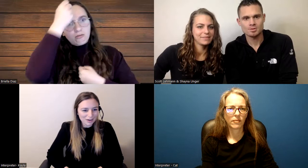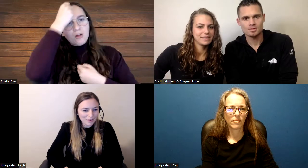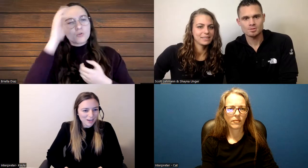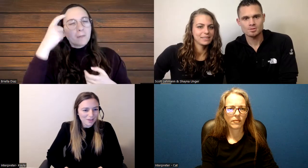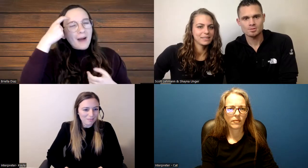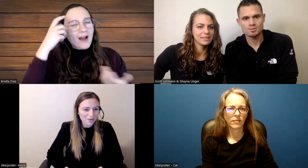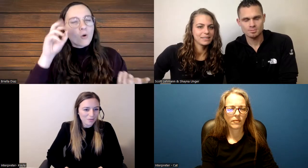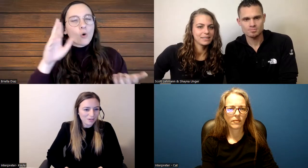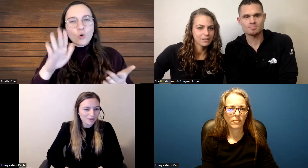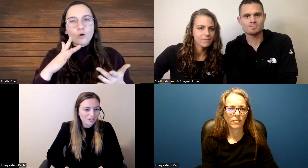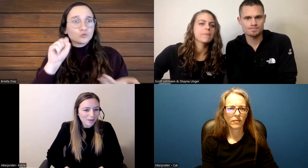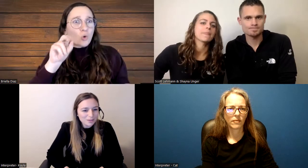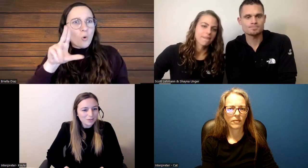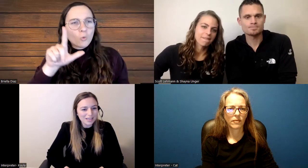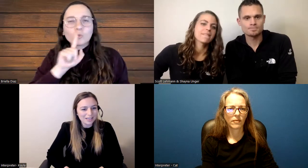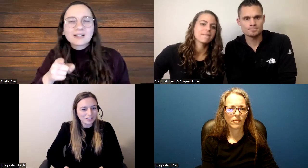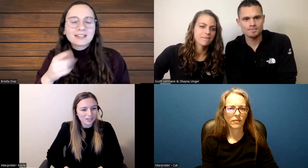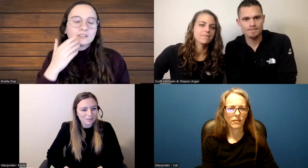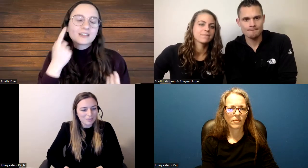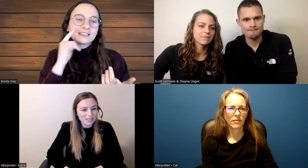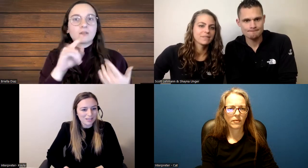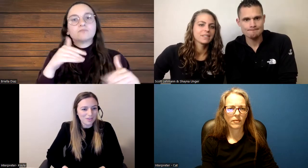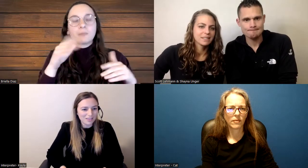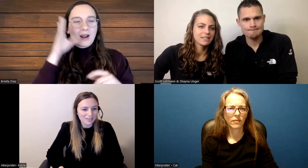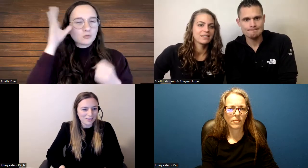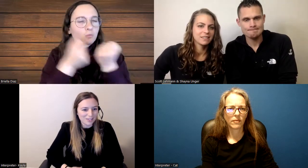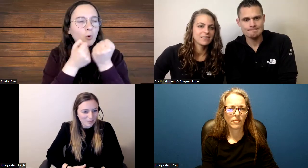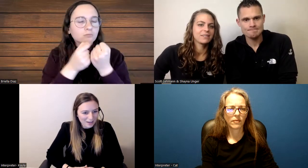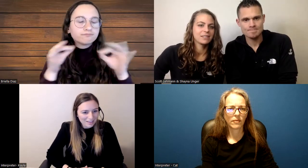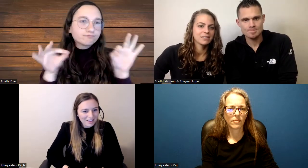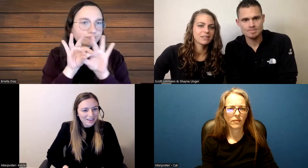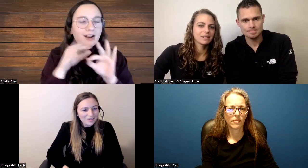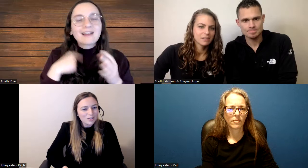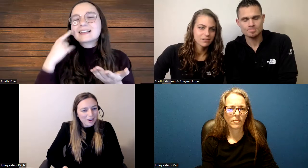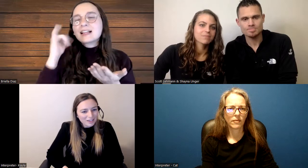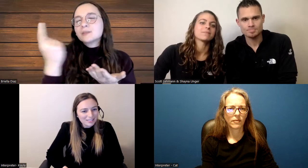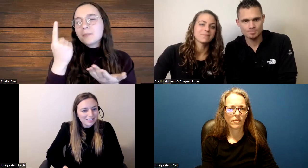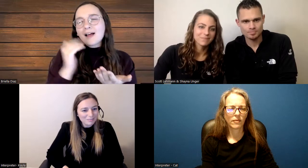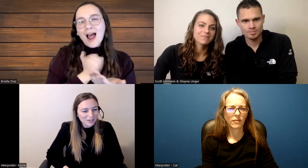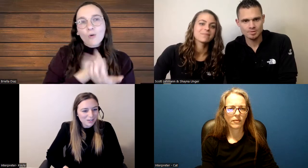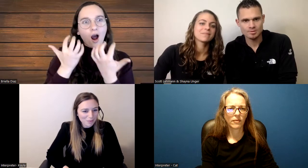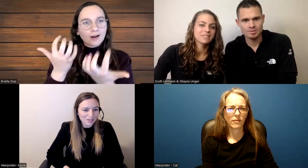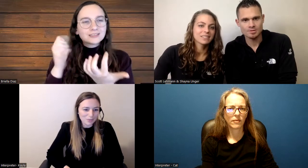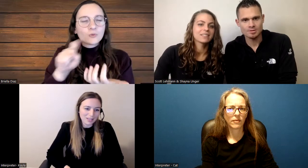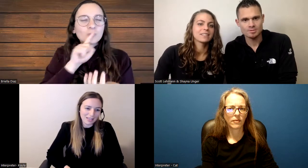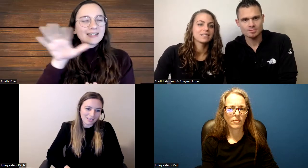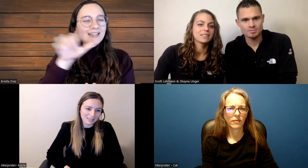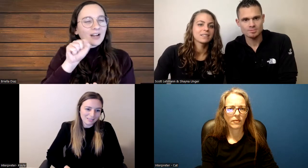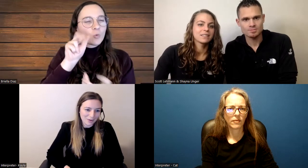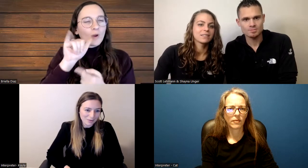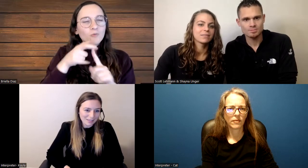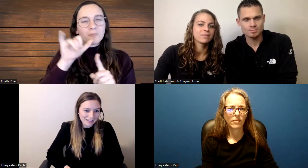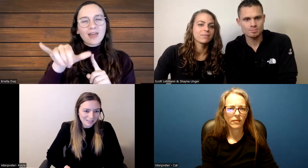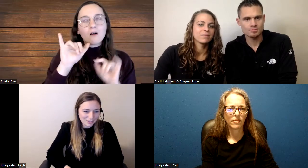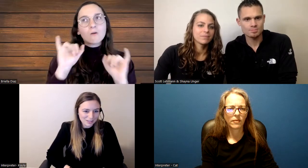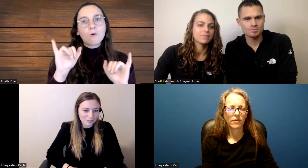through and overcome them. The obstacles can't just be something that they're stuck with. So parent support is really, you